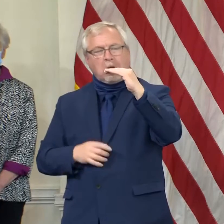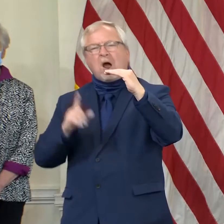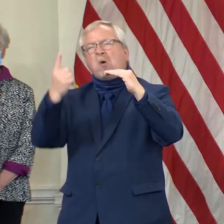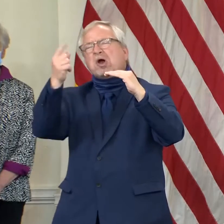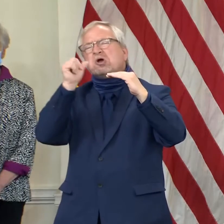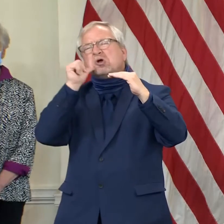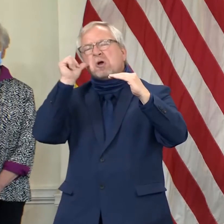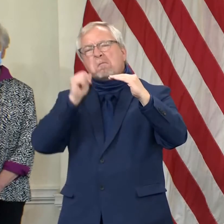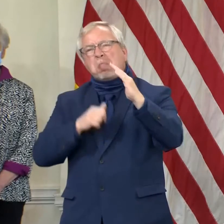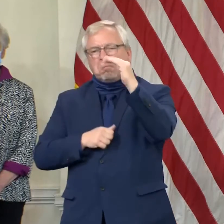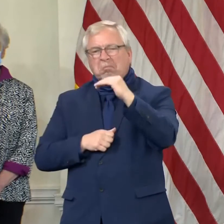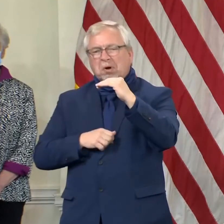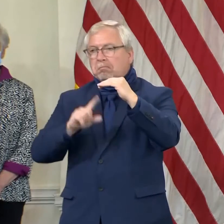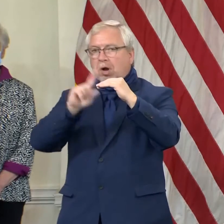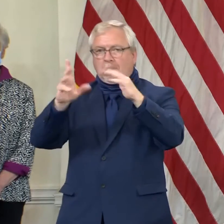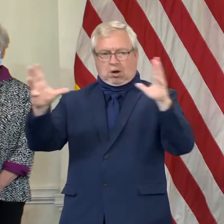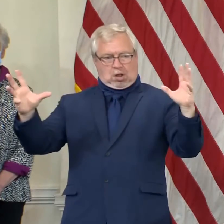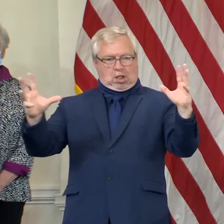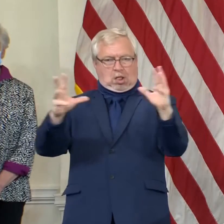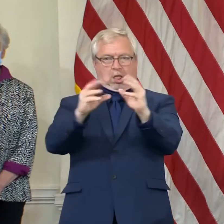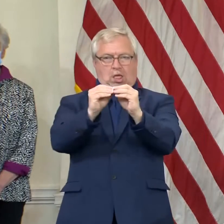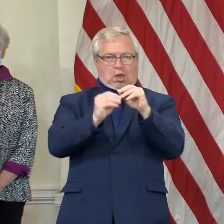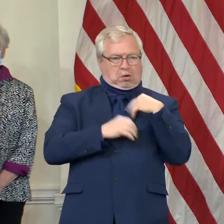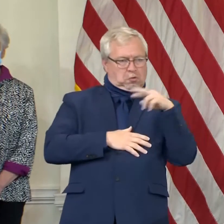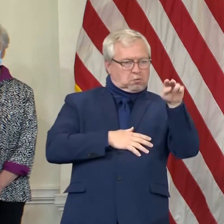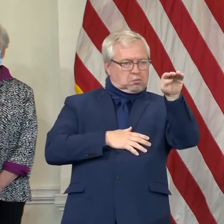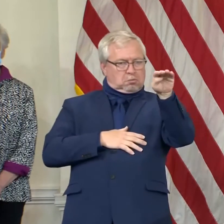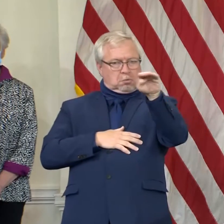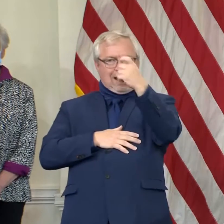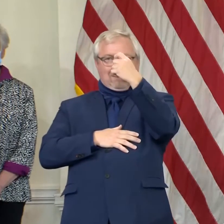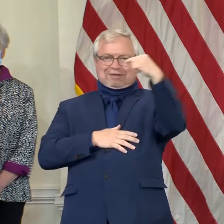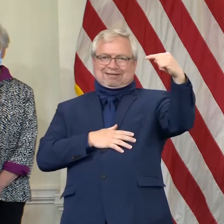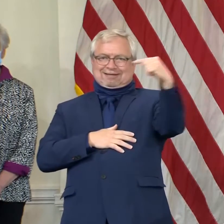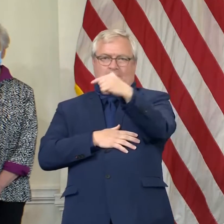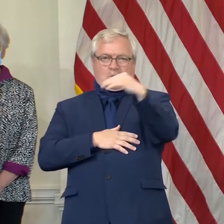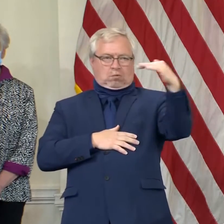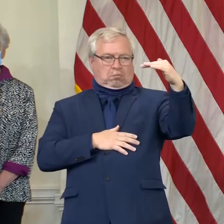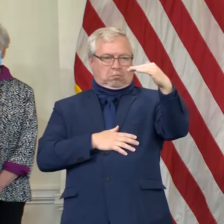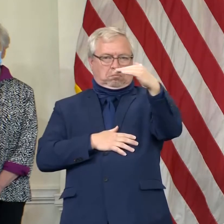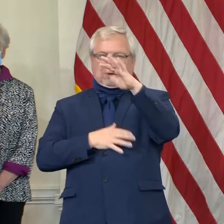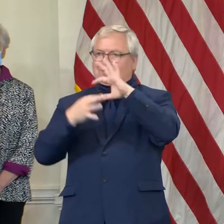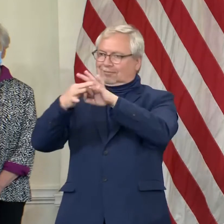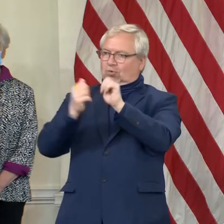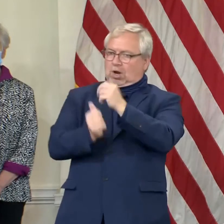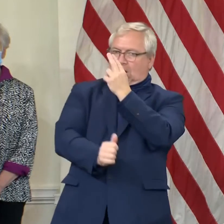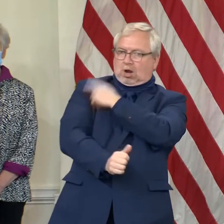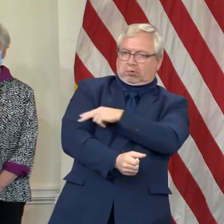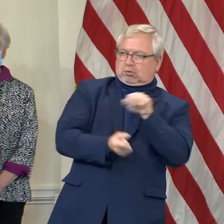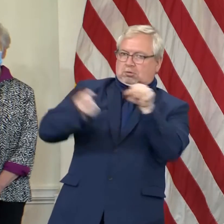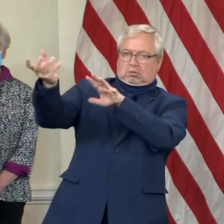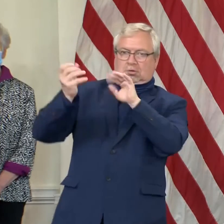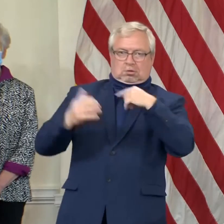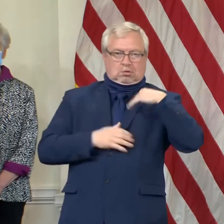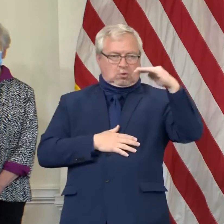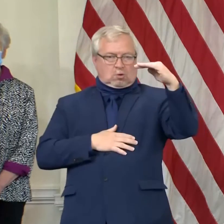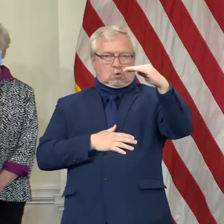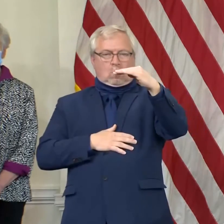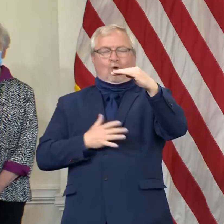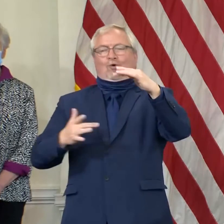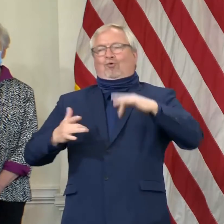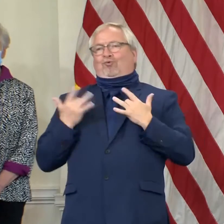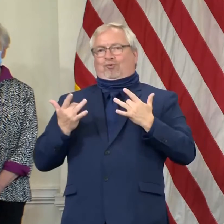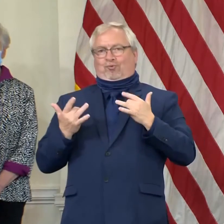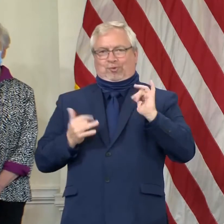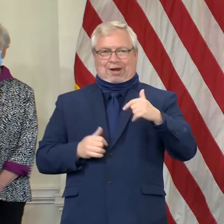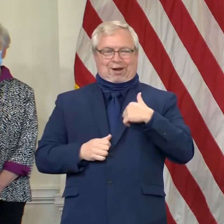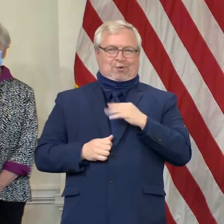overall, we are down slightly from where we were a week ago. Even more encouraging is that our